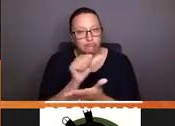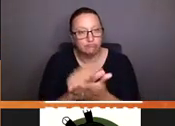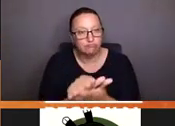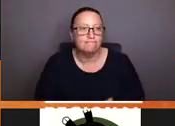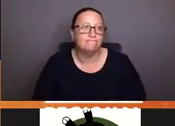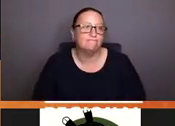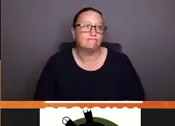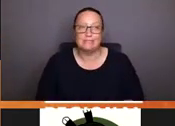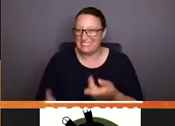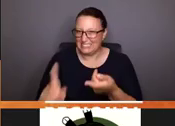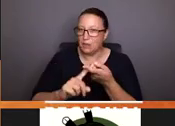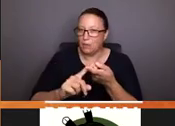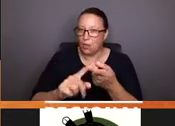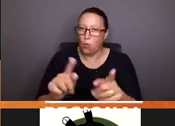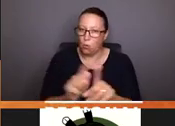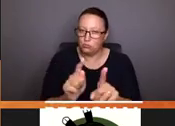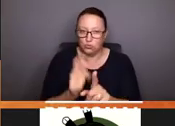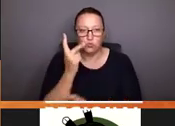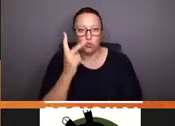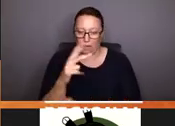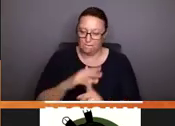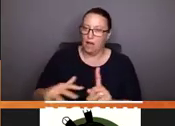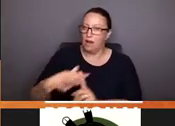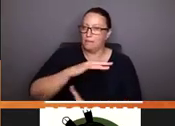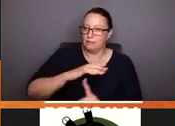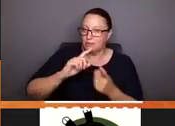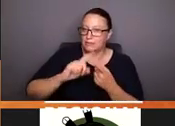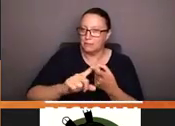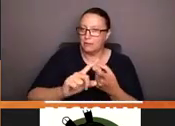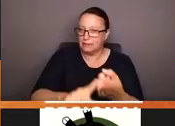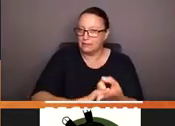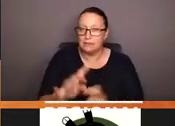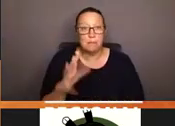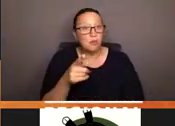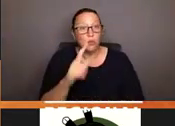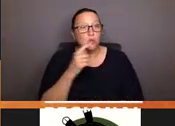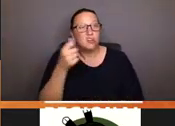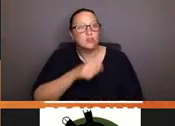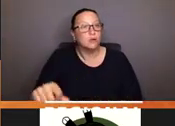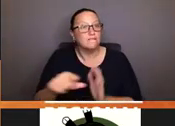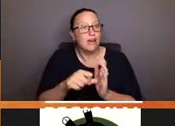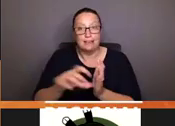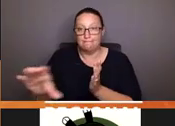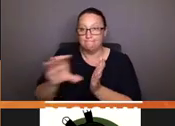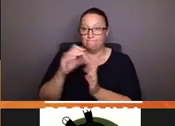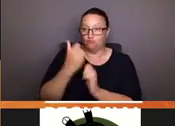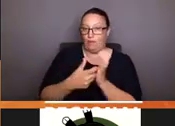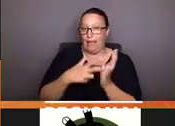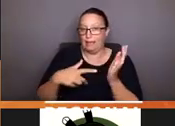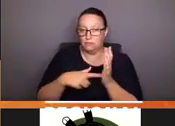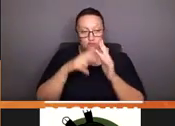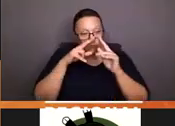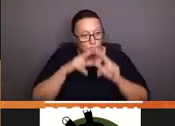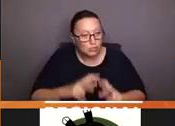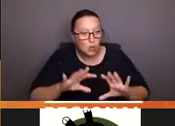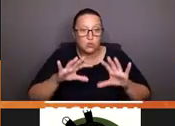Sustainability could also mean environmental sustainability. You might use the funds to spend time researching or undertaking